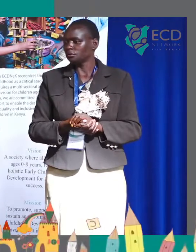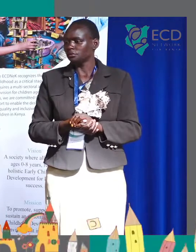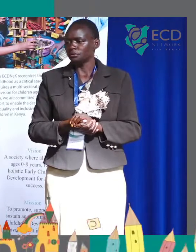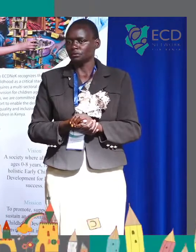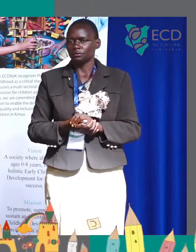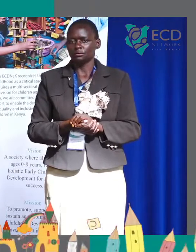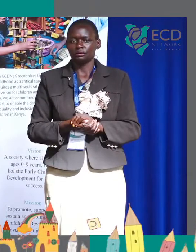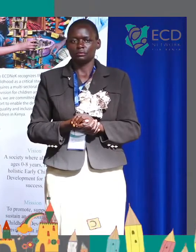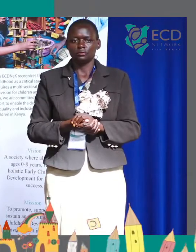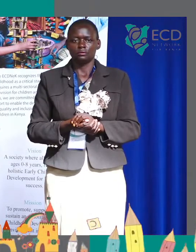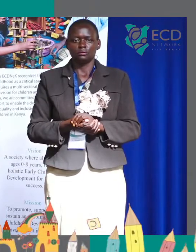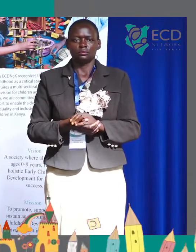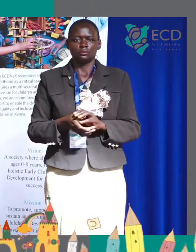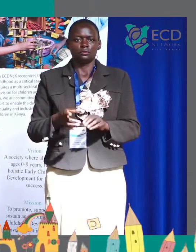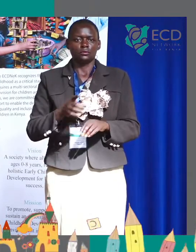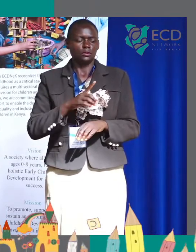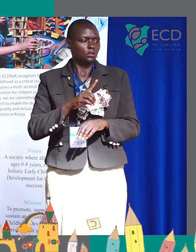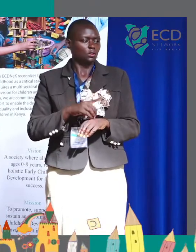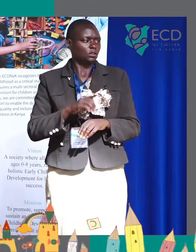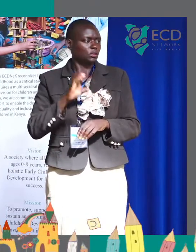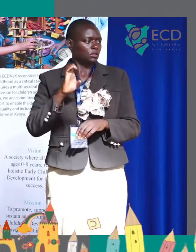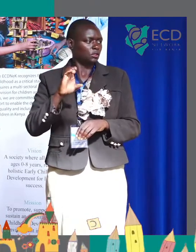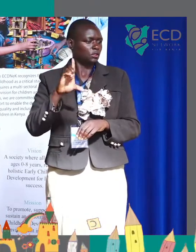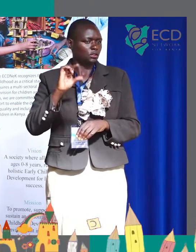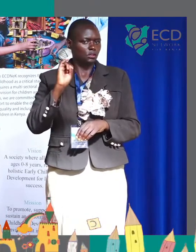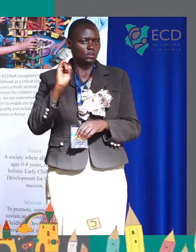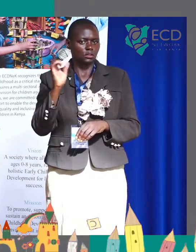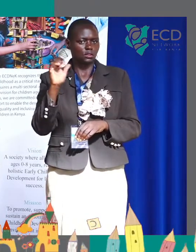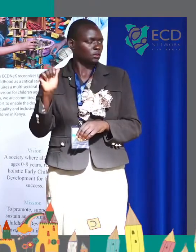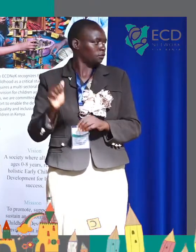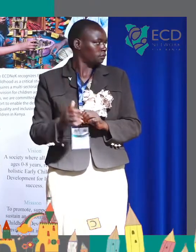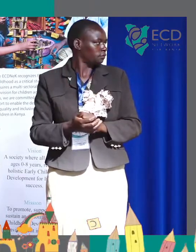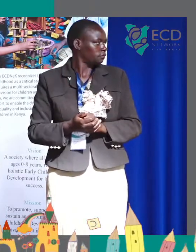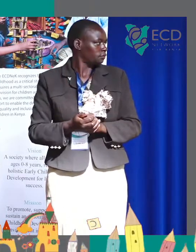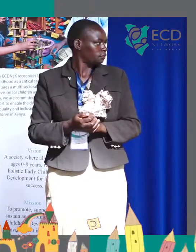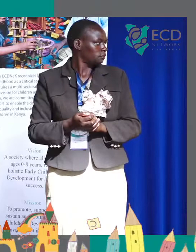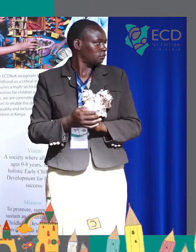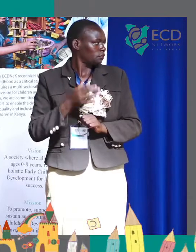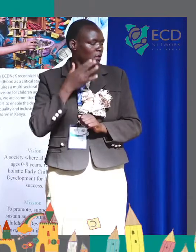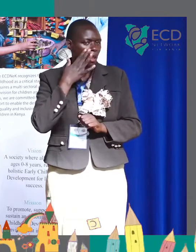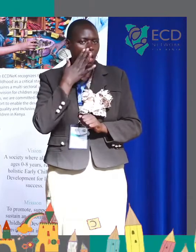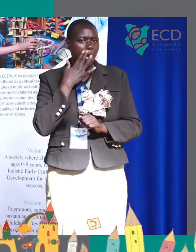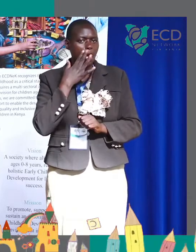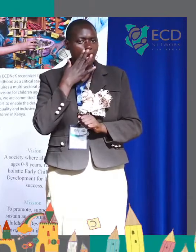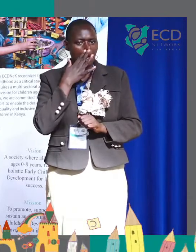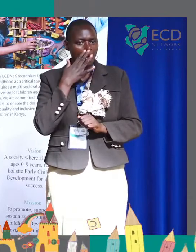all right, so Dr. Elizabeth, Bika,